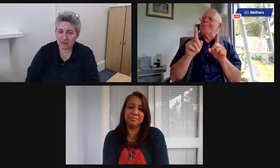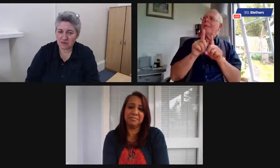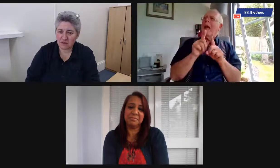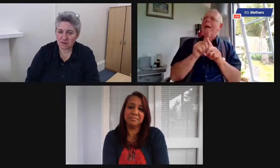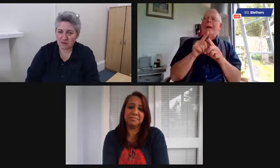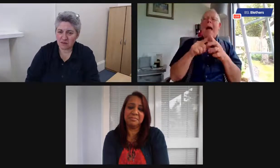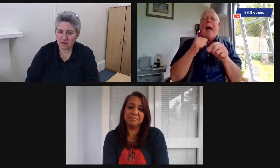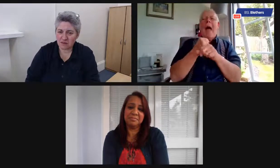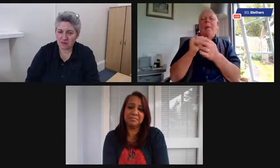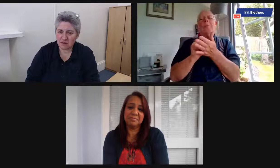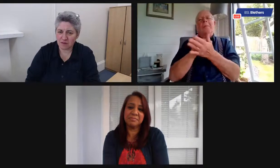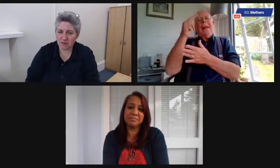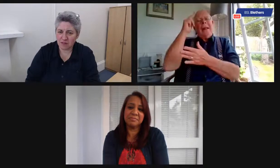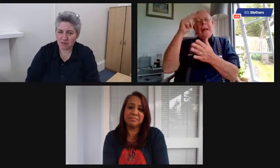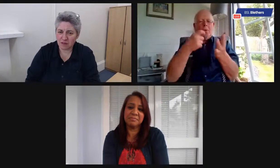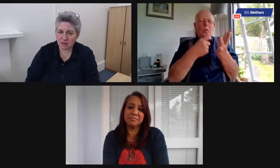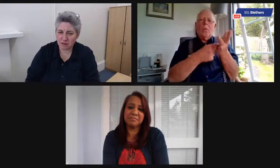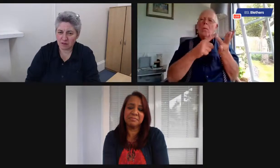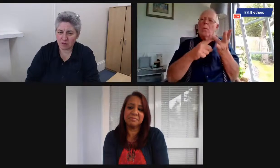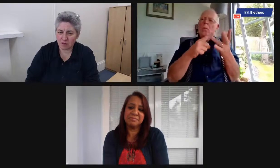And as I said,